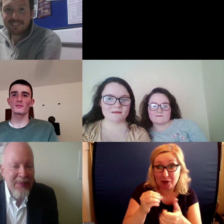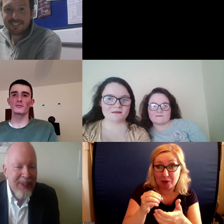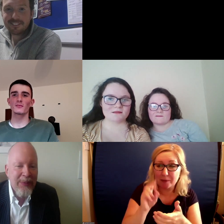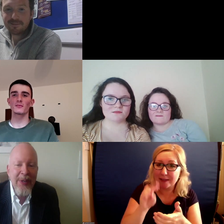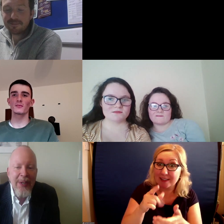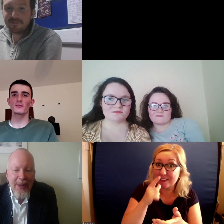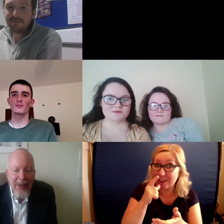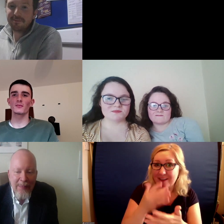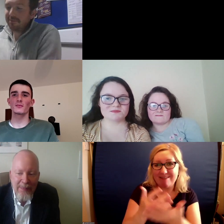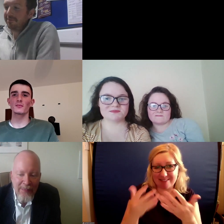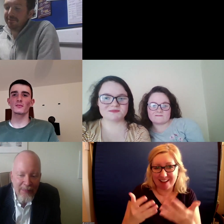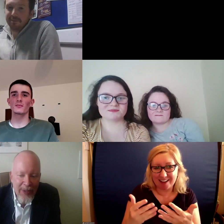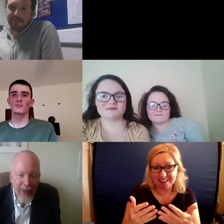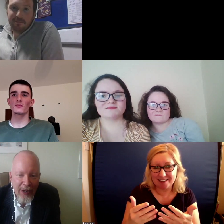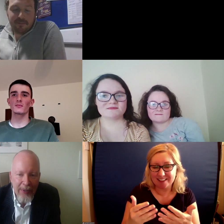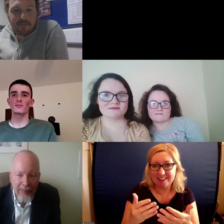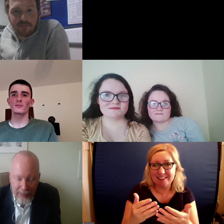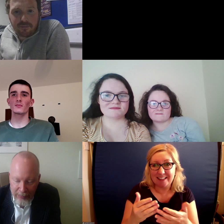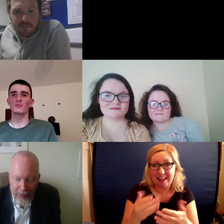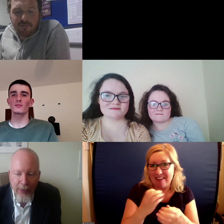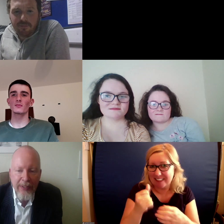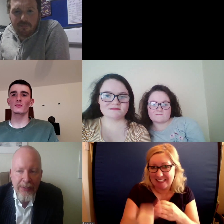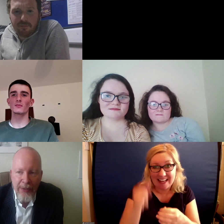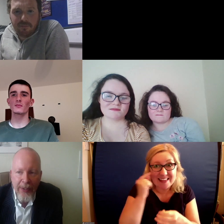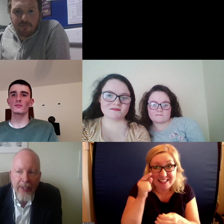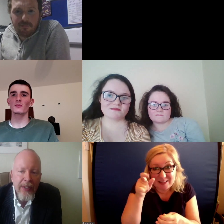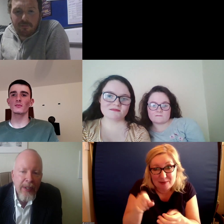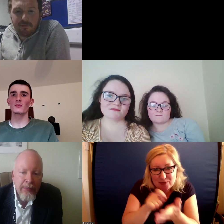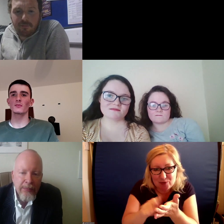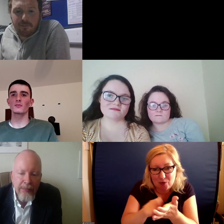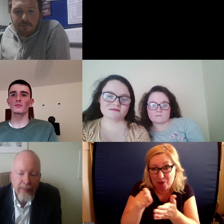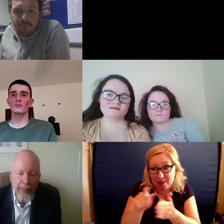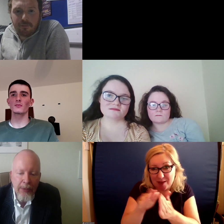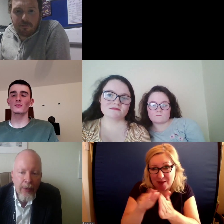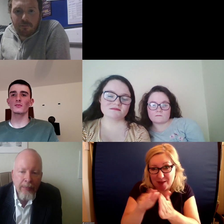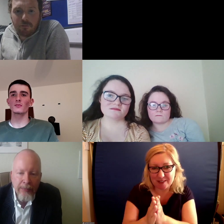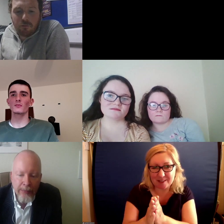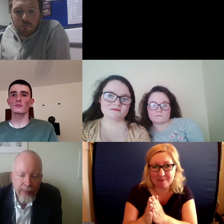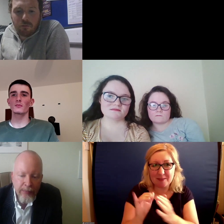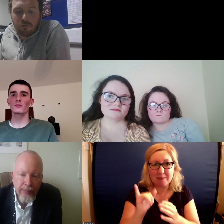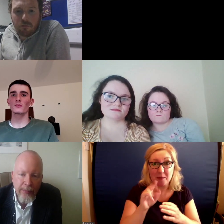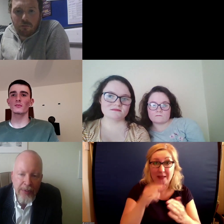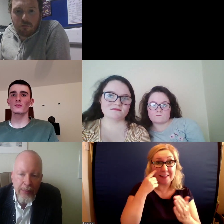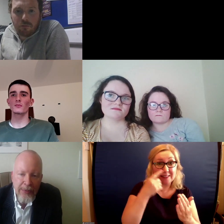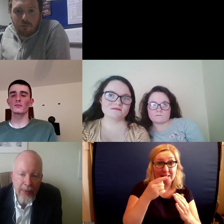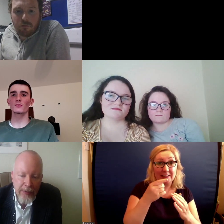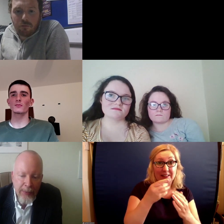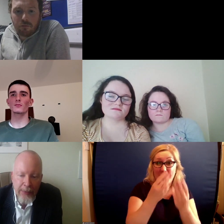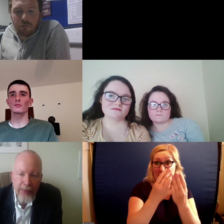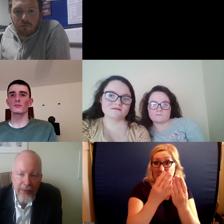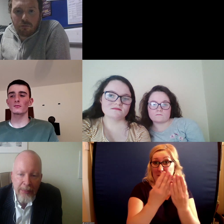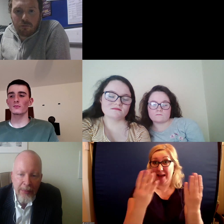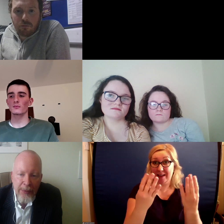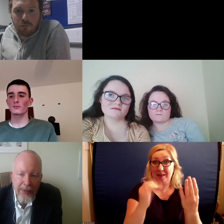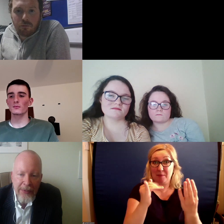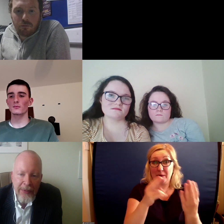So, how about, we'll just go around the list here quick. How about you, Owen? What was the most influential